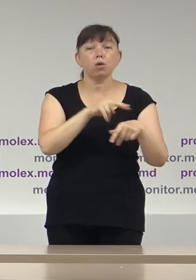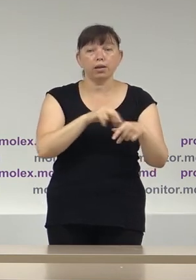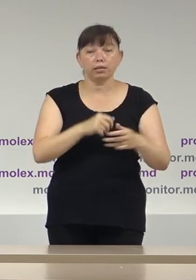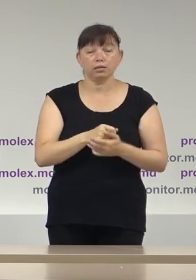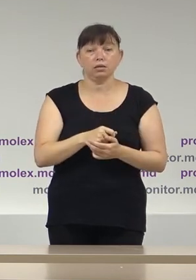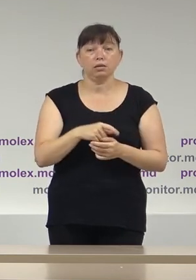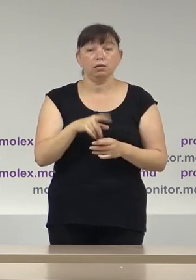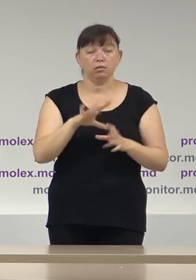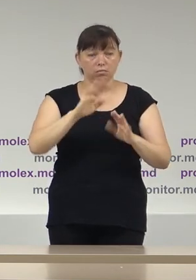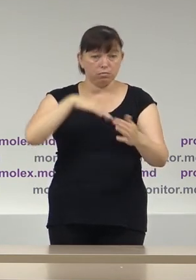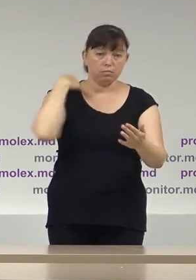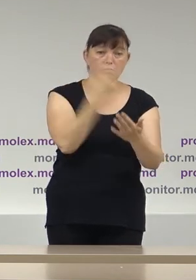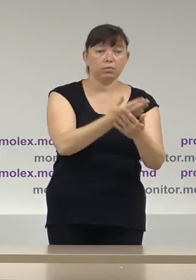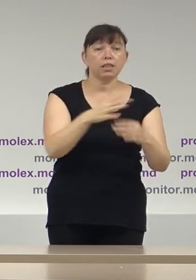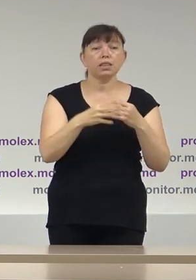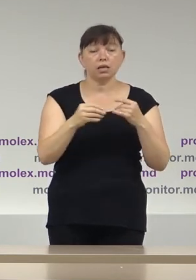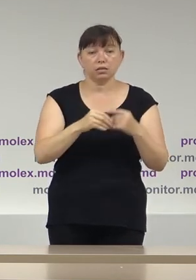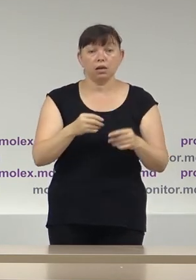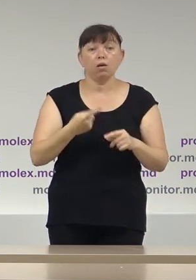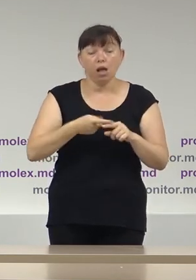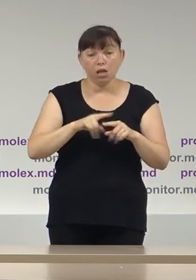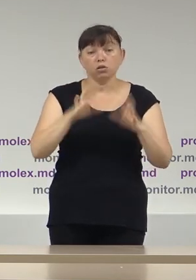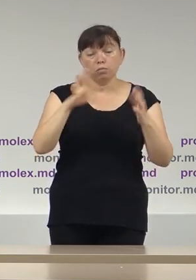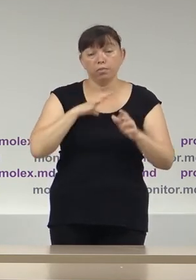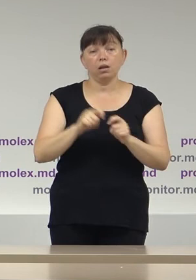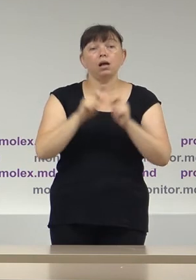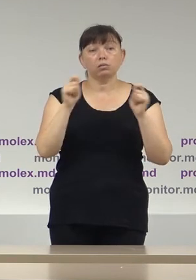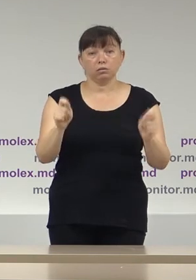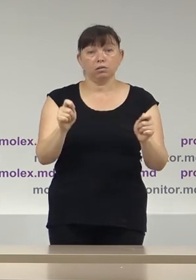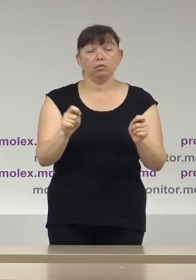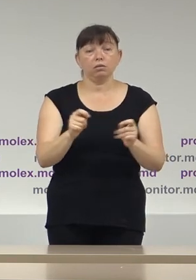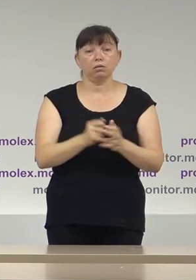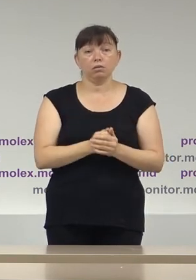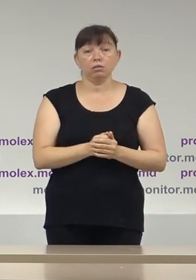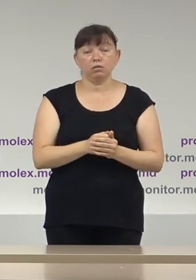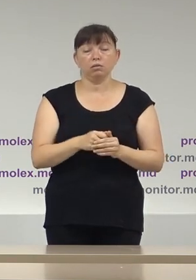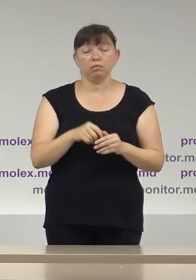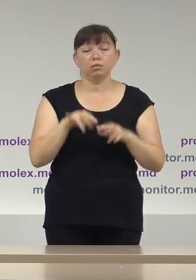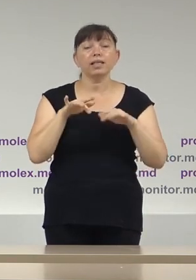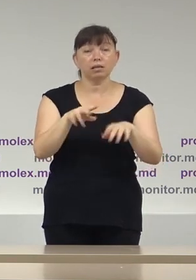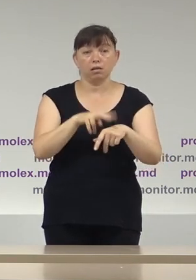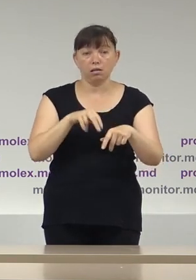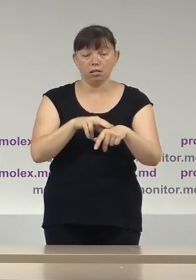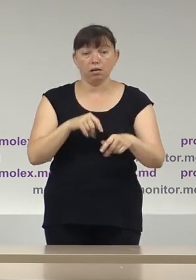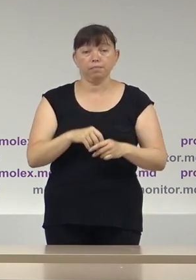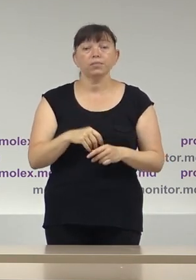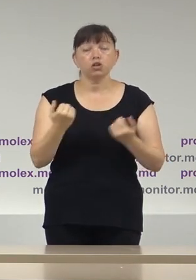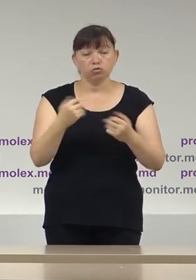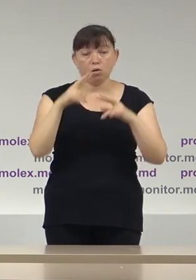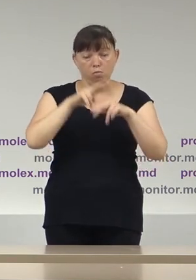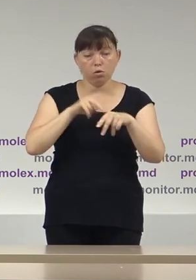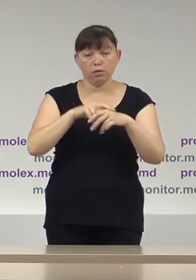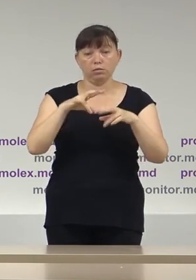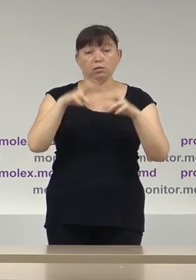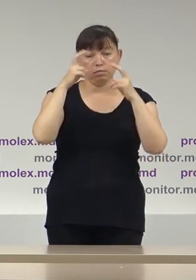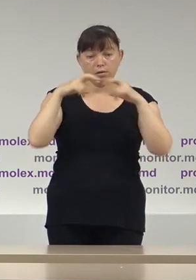a representative of law enforcement bodies, bringing him down to earth. An investigation was started